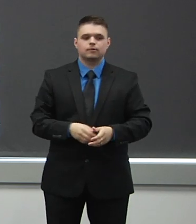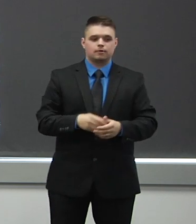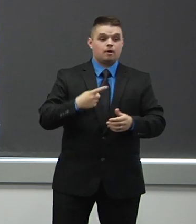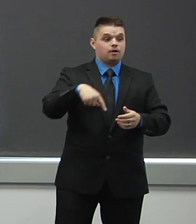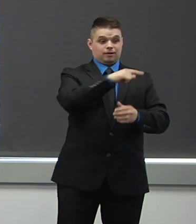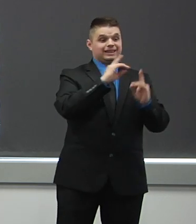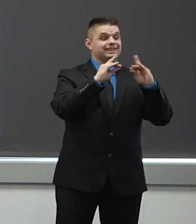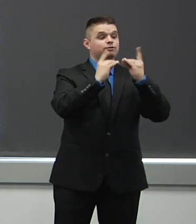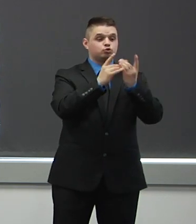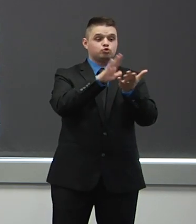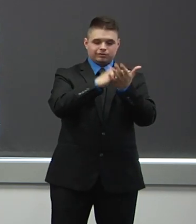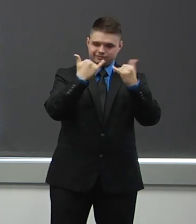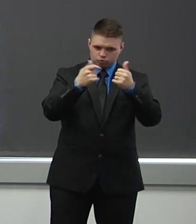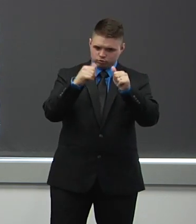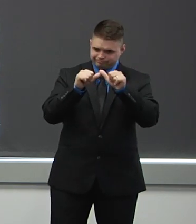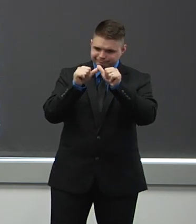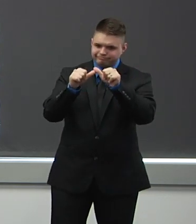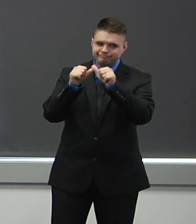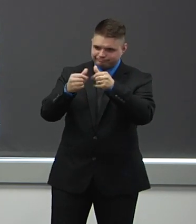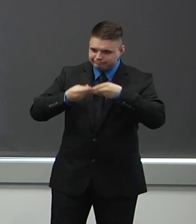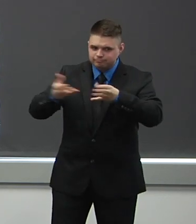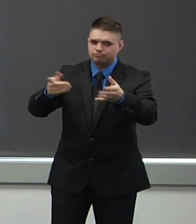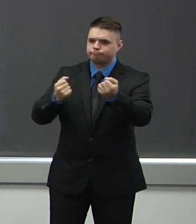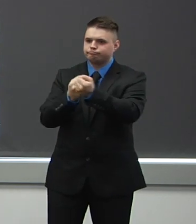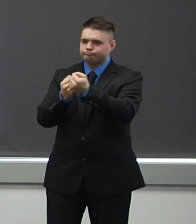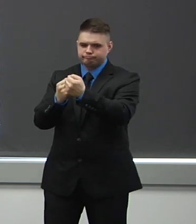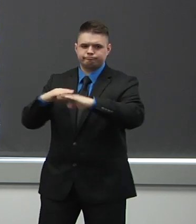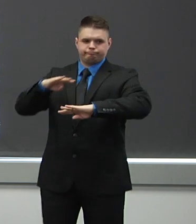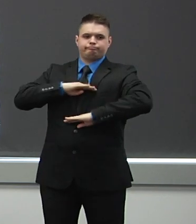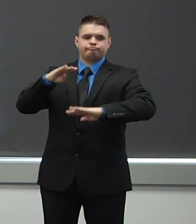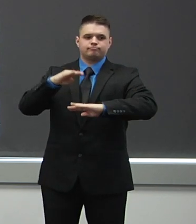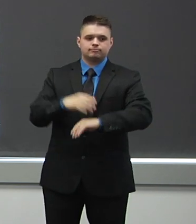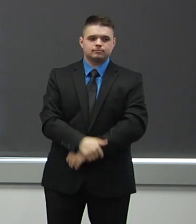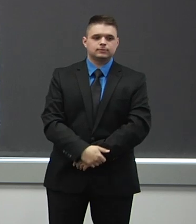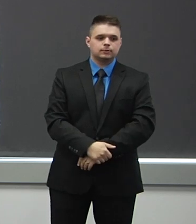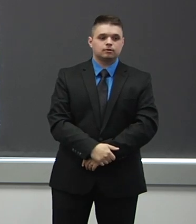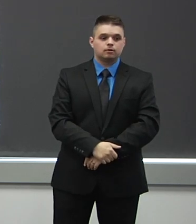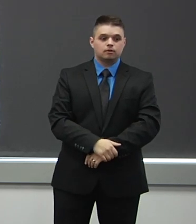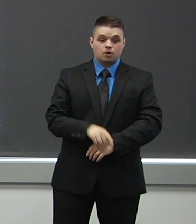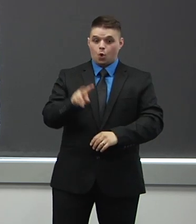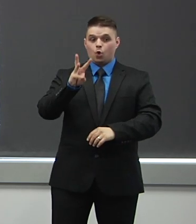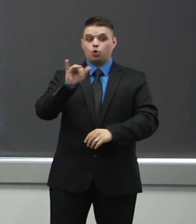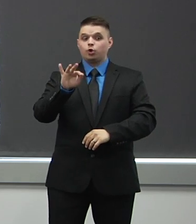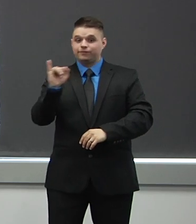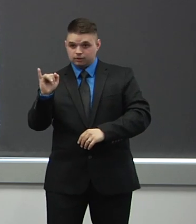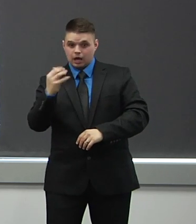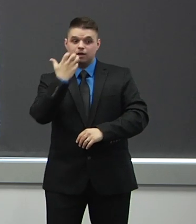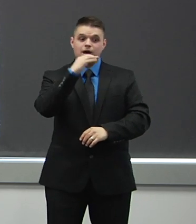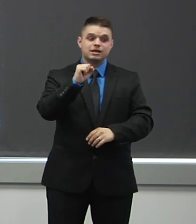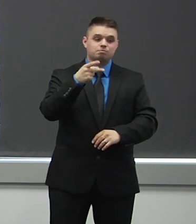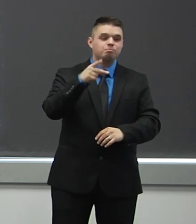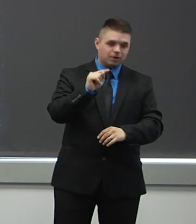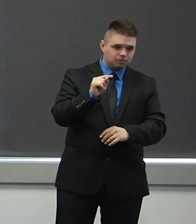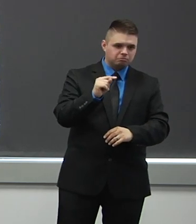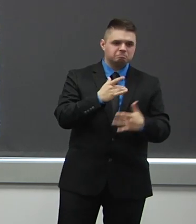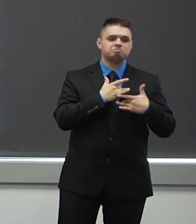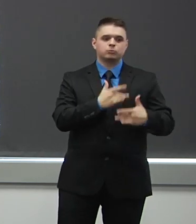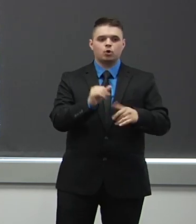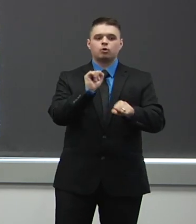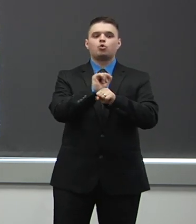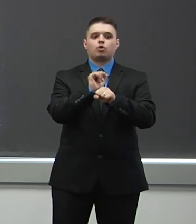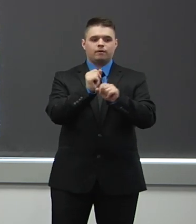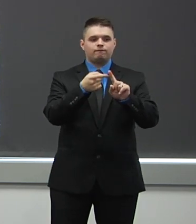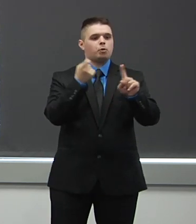of this year. At the same time, we also have to recognize that Wi-Fi hotspots typically work off cell service, and we